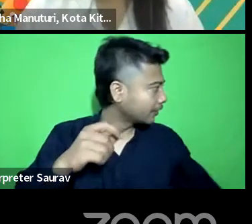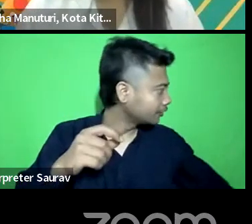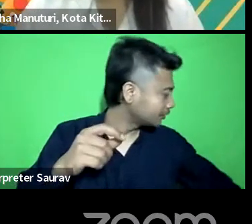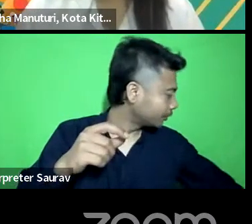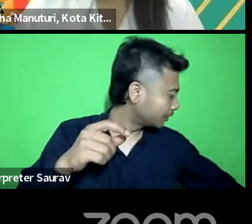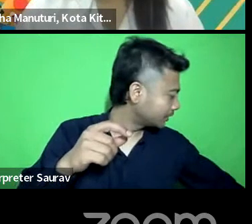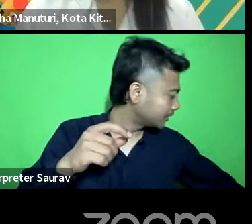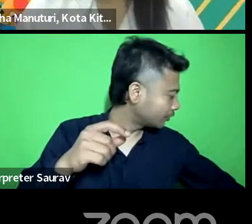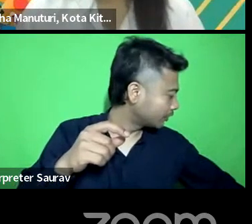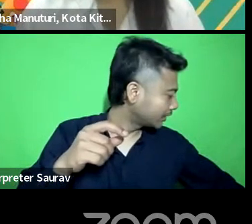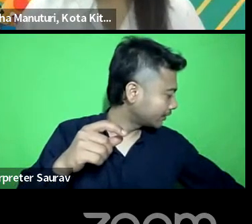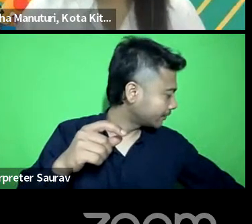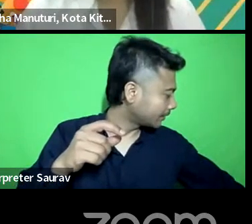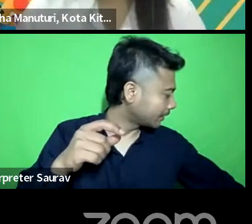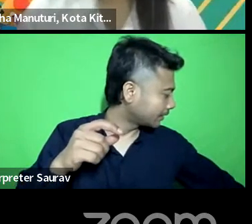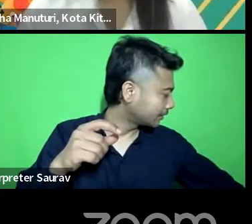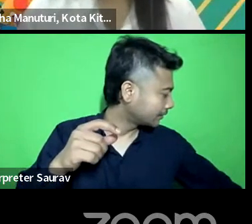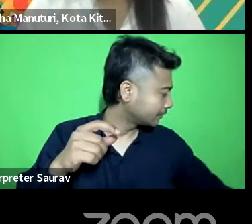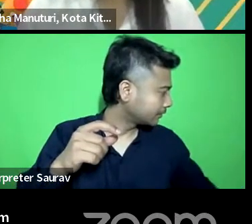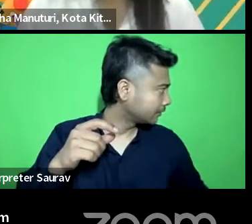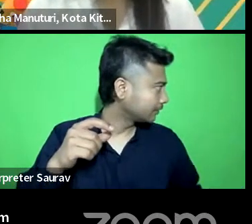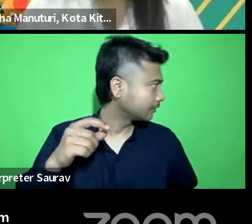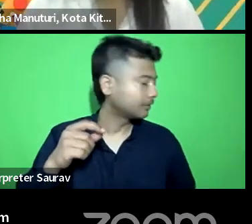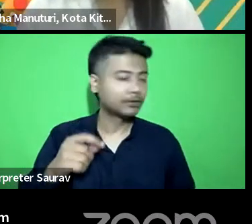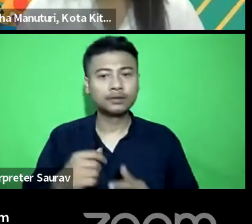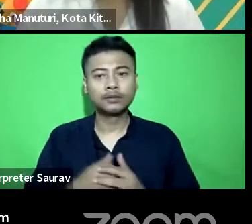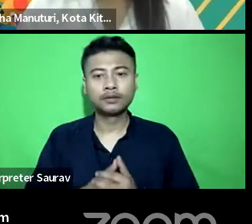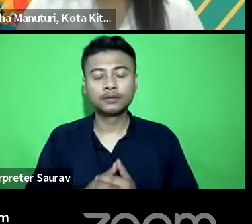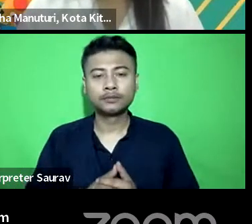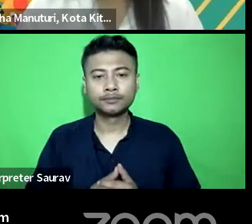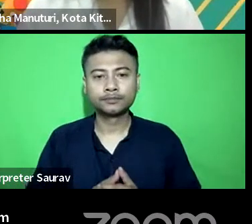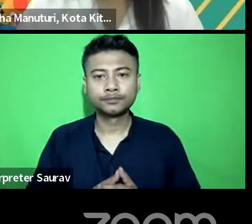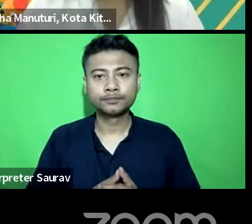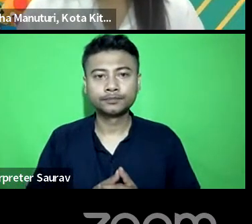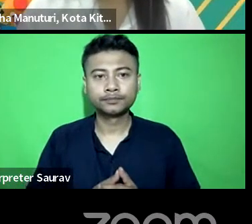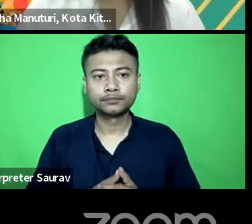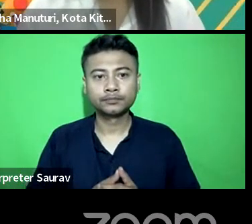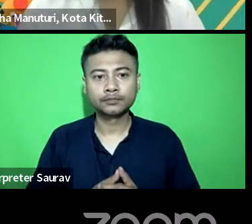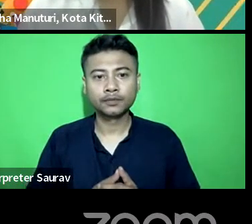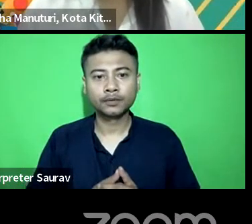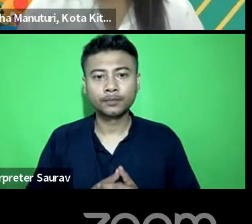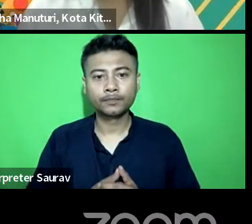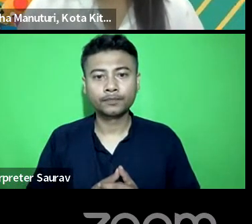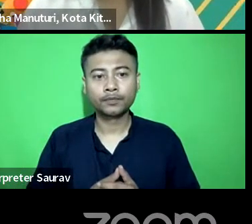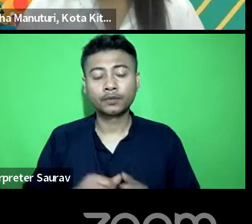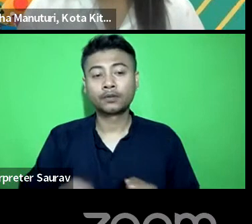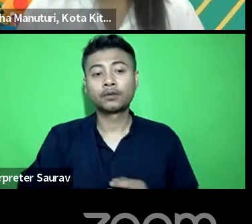this side also. So, for example, if tomorrow government were to come and say, hey, please help me,